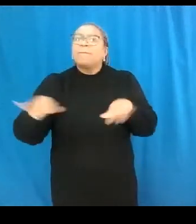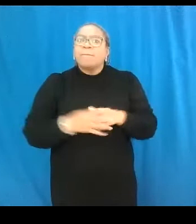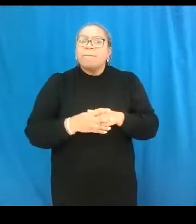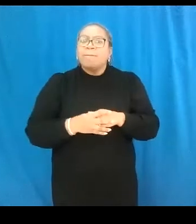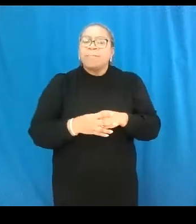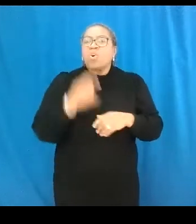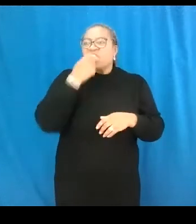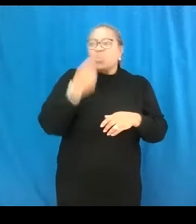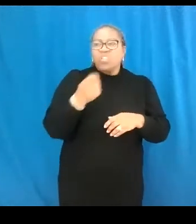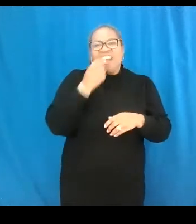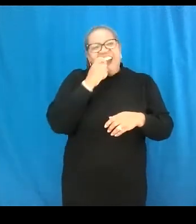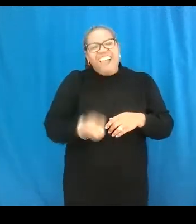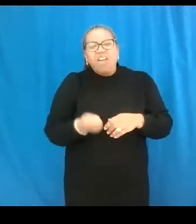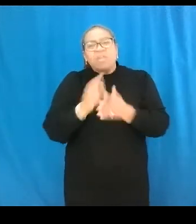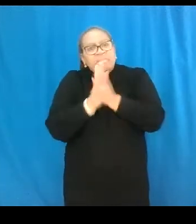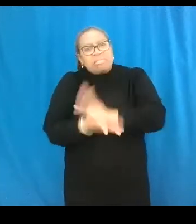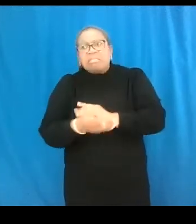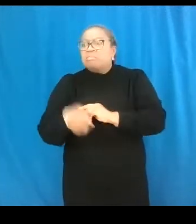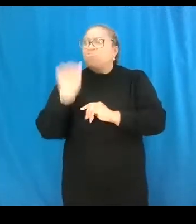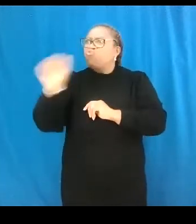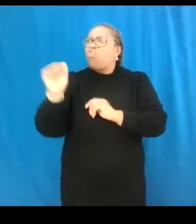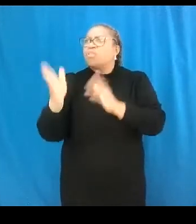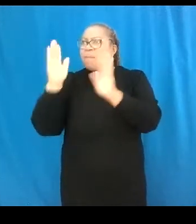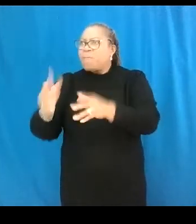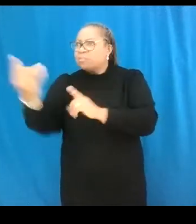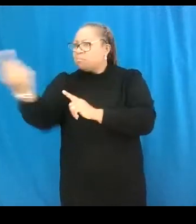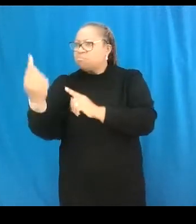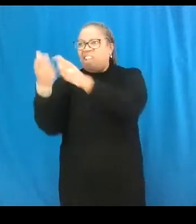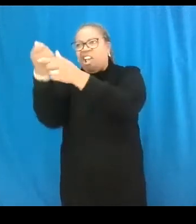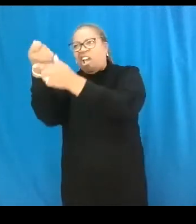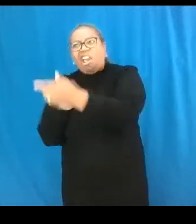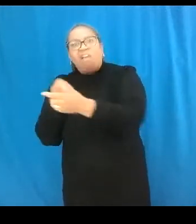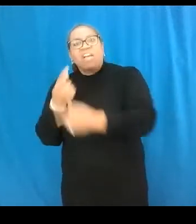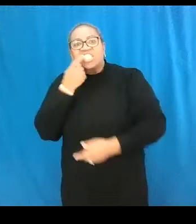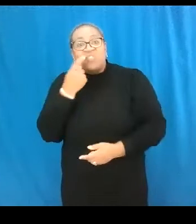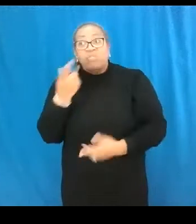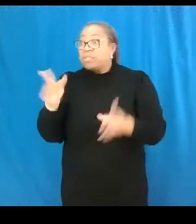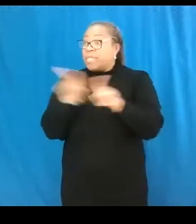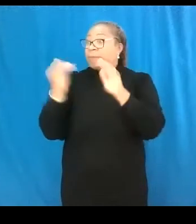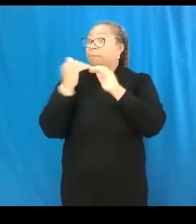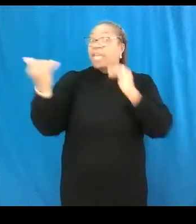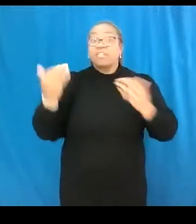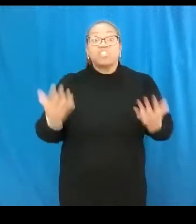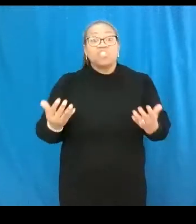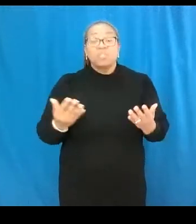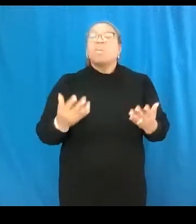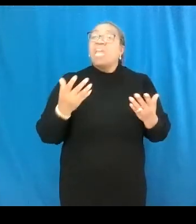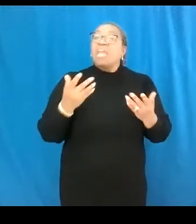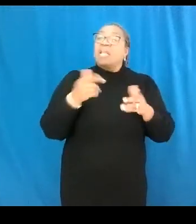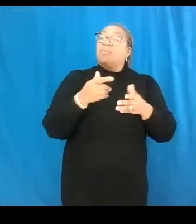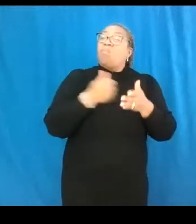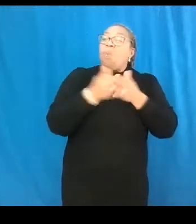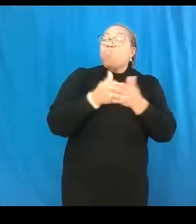normally the governing authorities that would carry out this form of justice on behalf of those who have